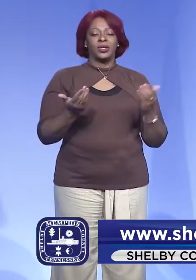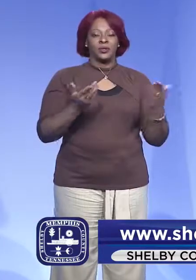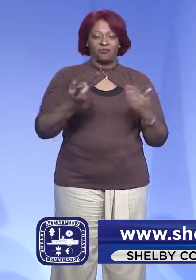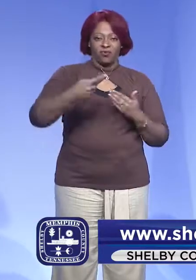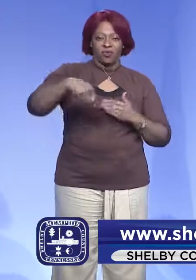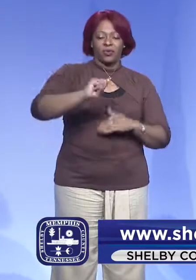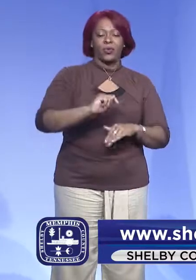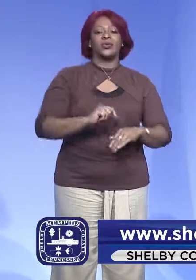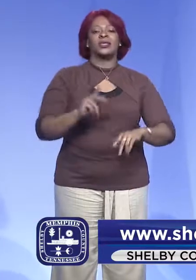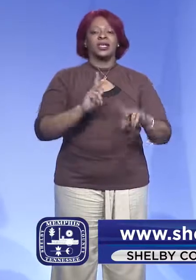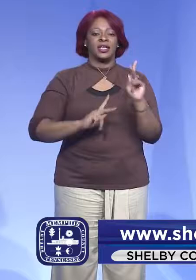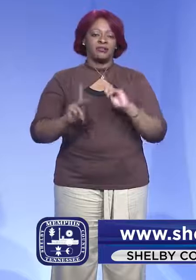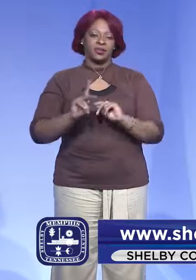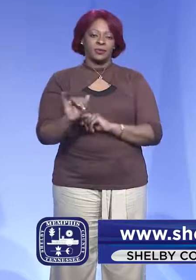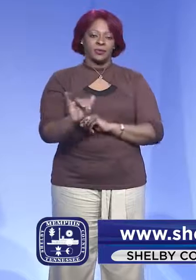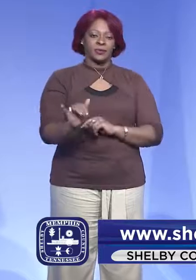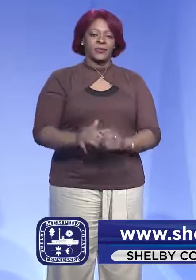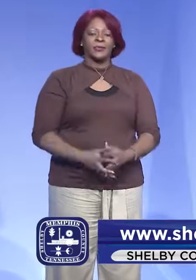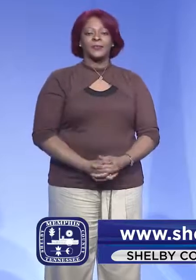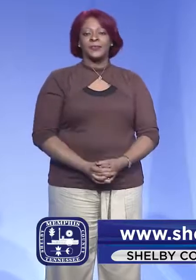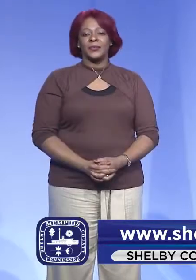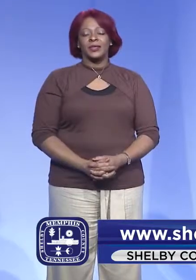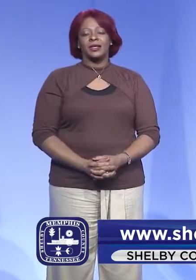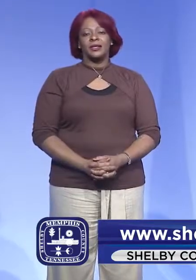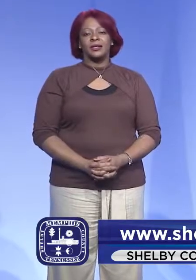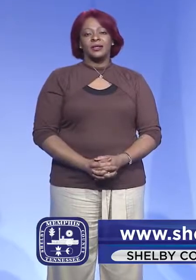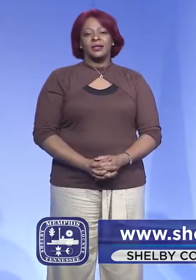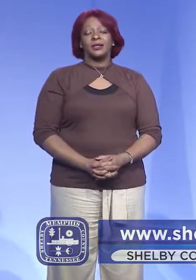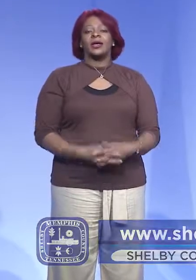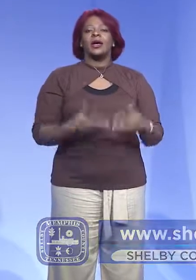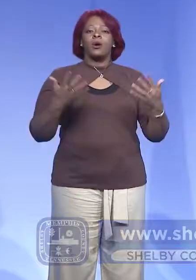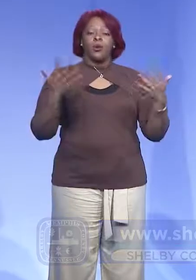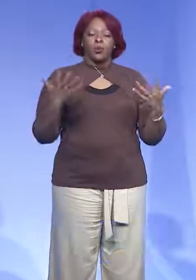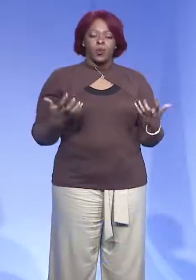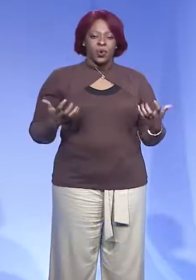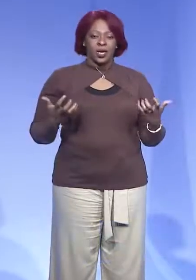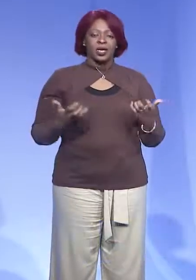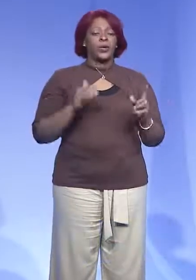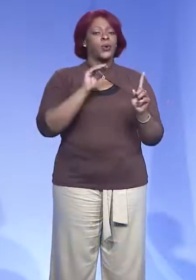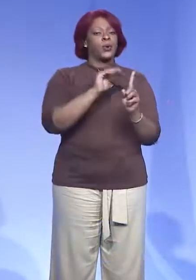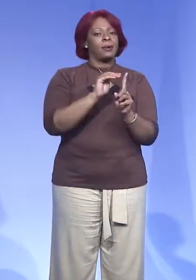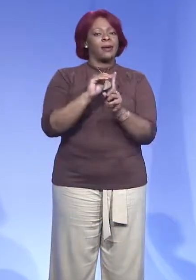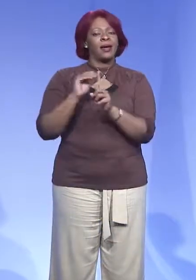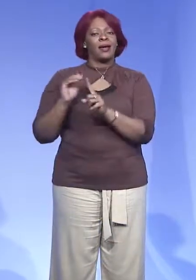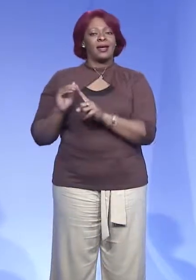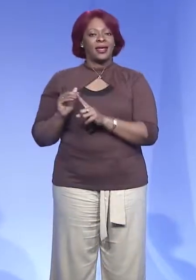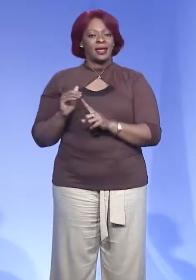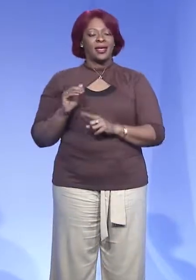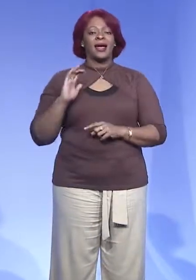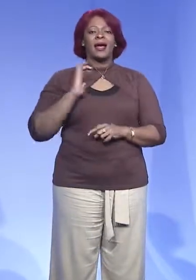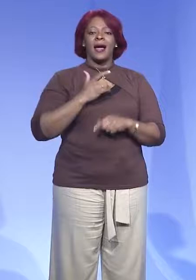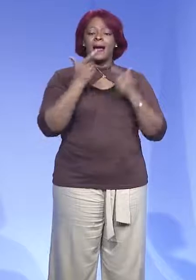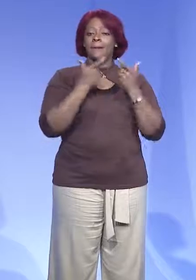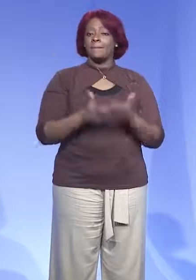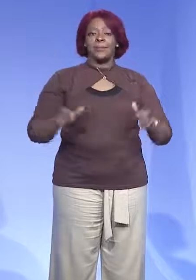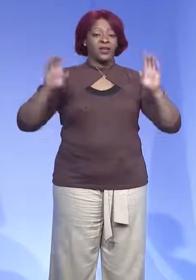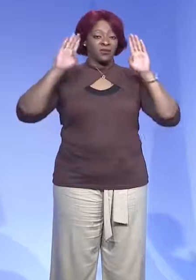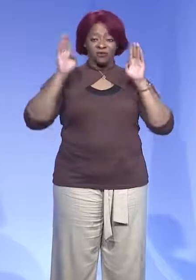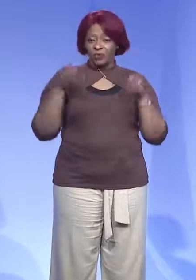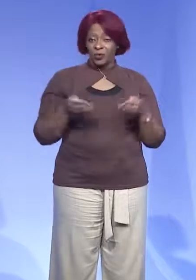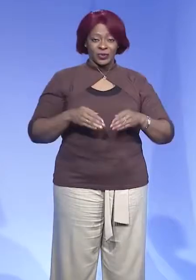those individuals as well. And so I just want to just remind that our big focus